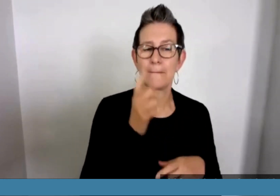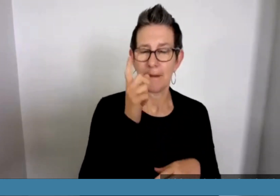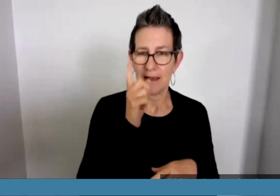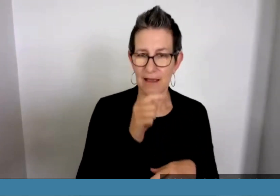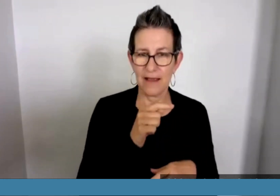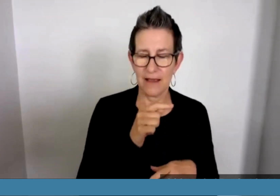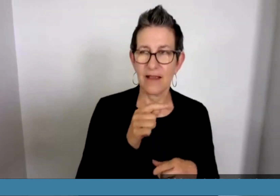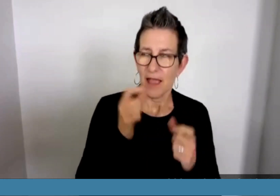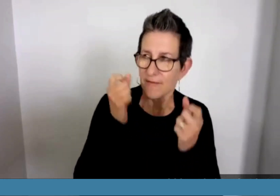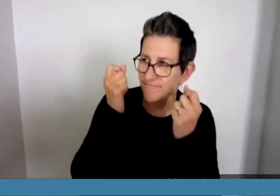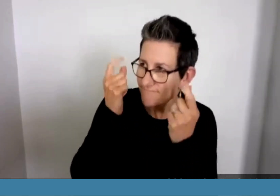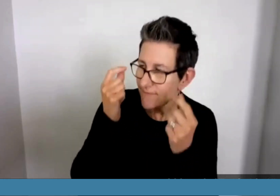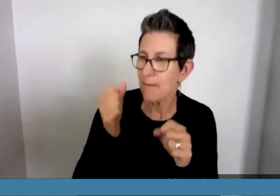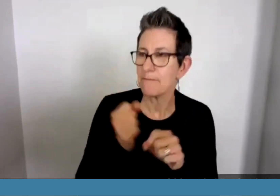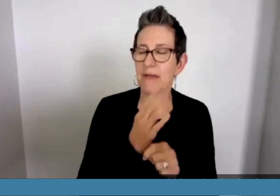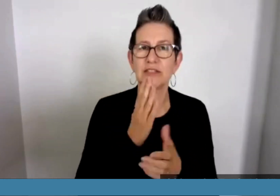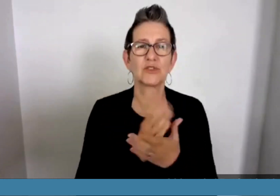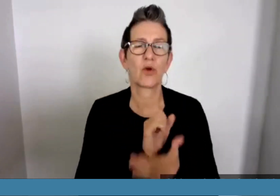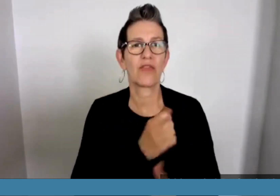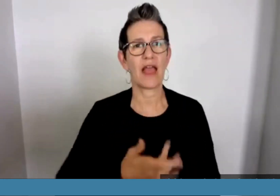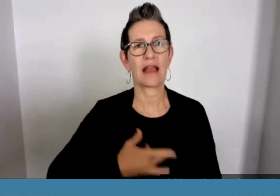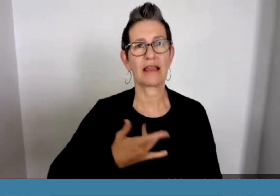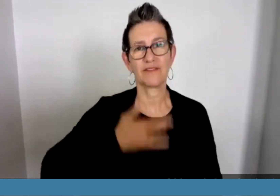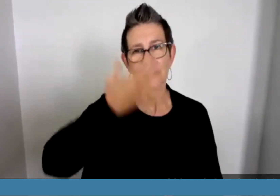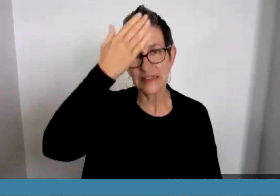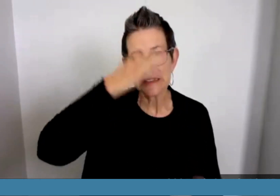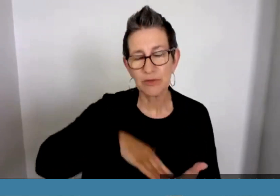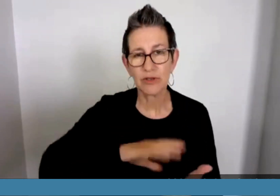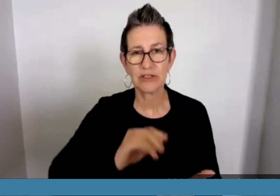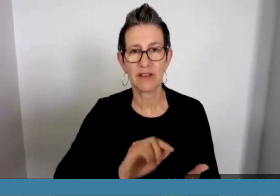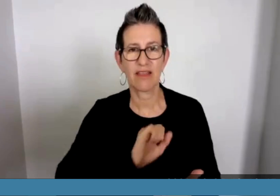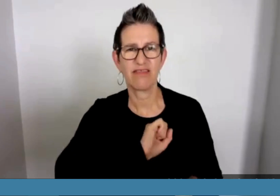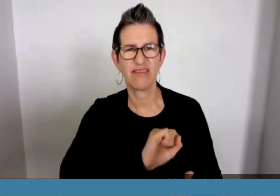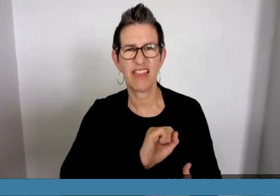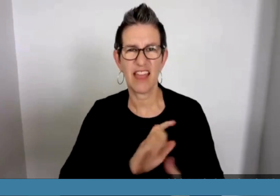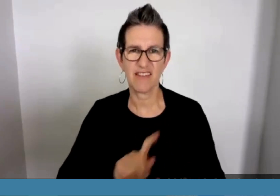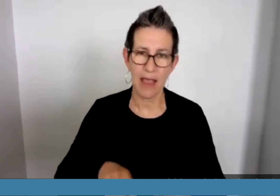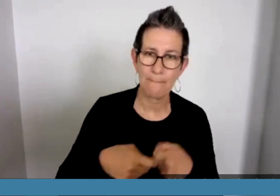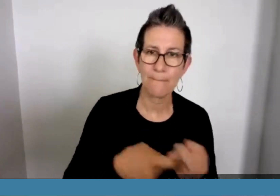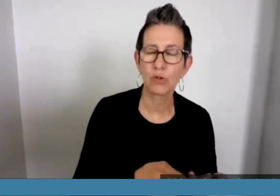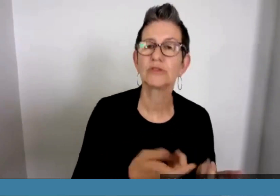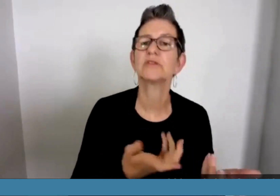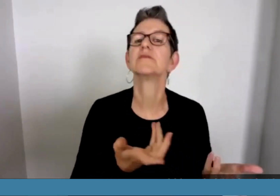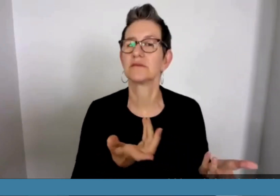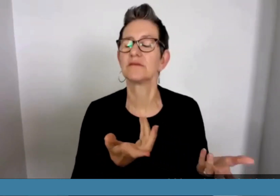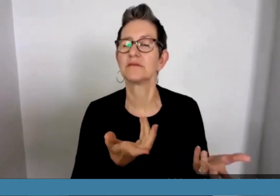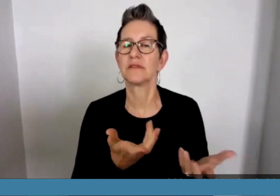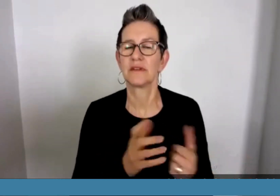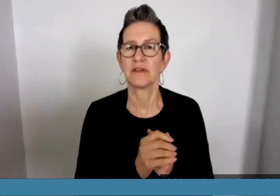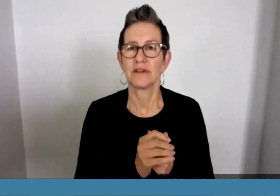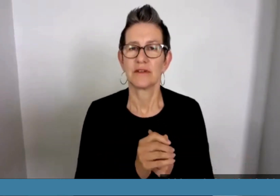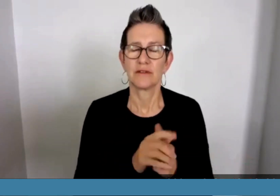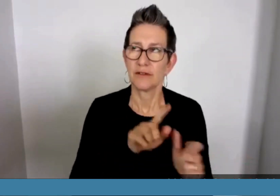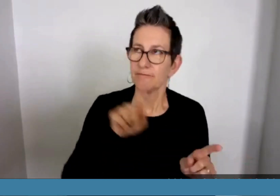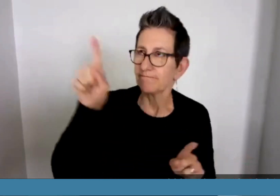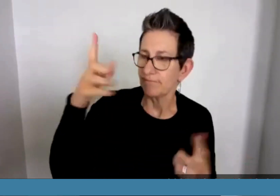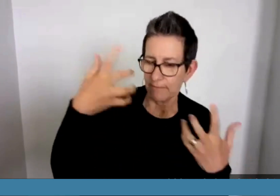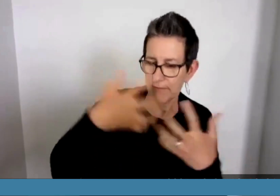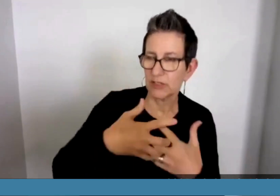lived experience and their input, because you will be surprised about the depth and the breadth